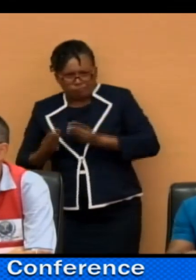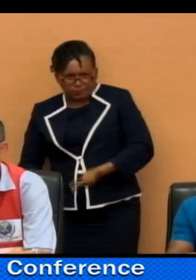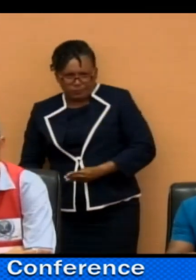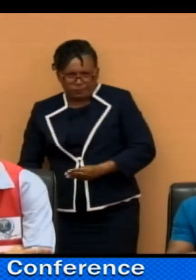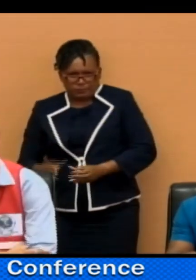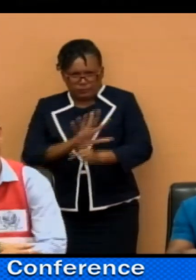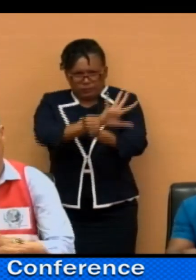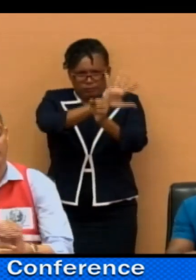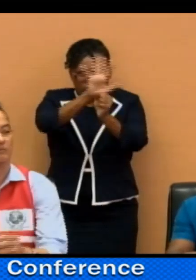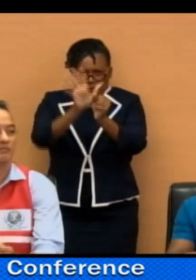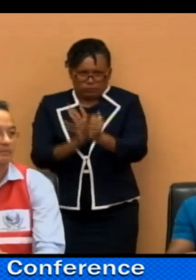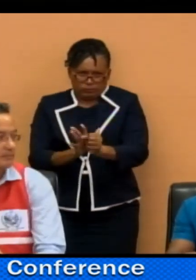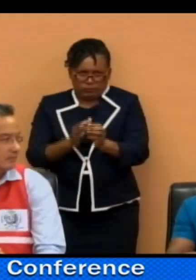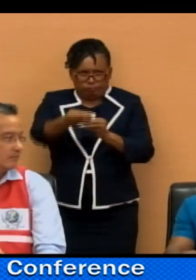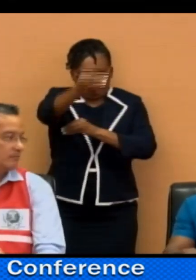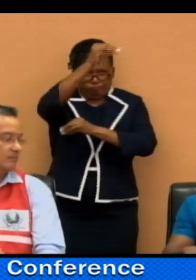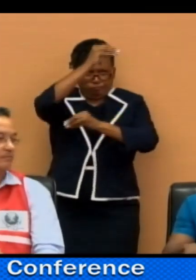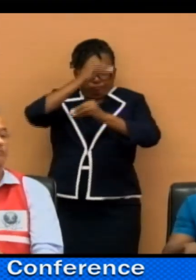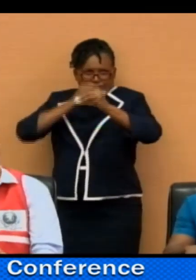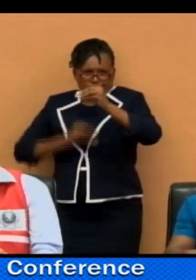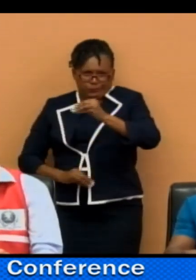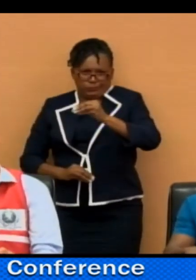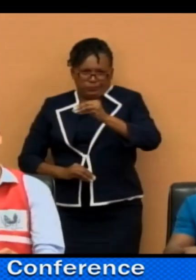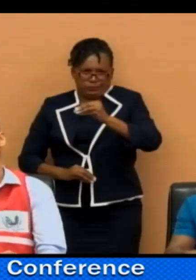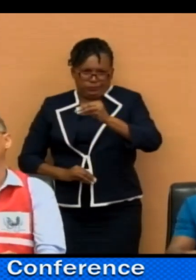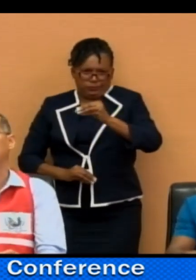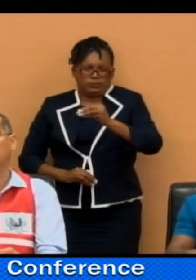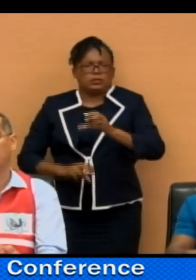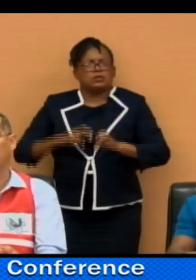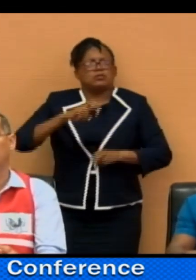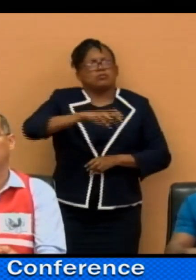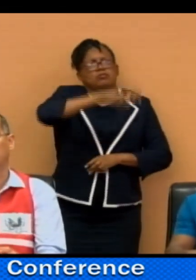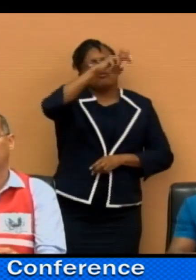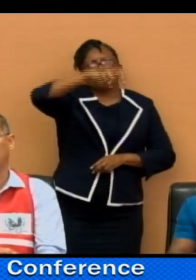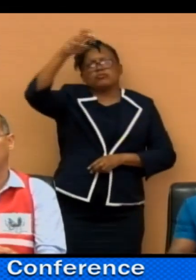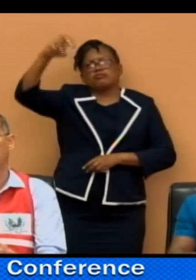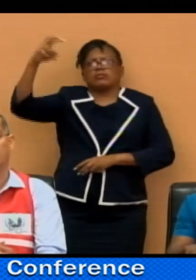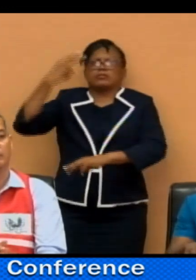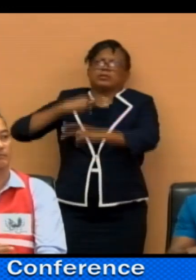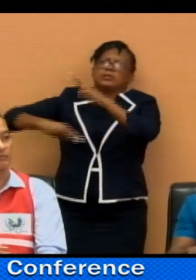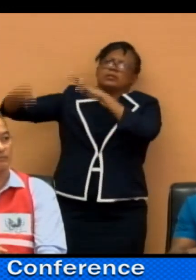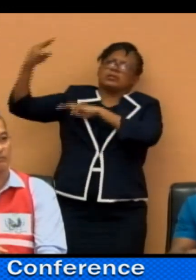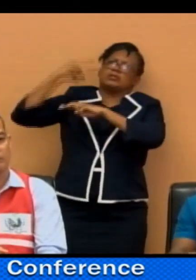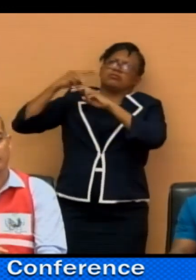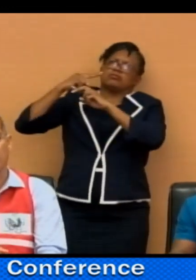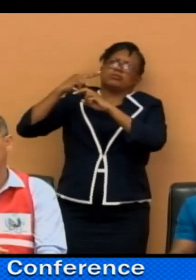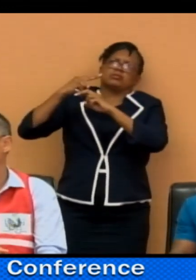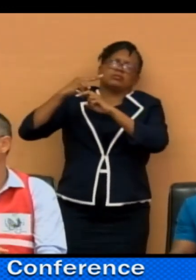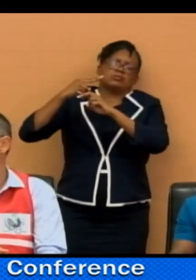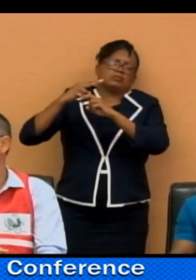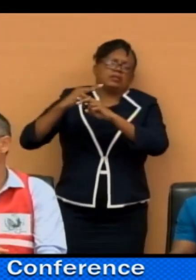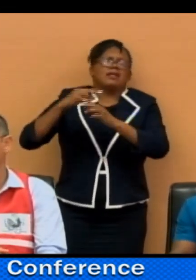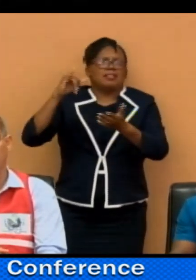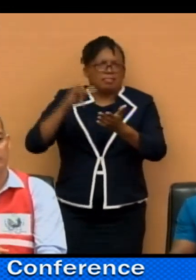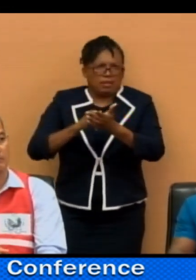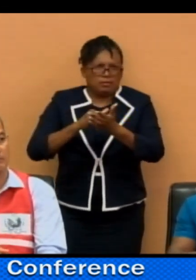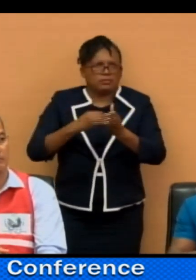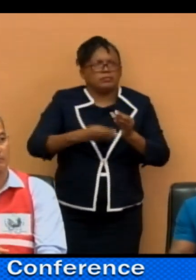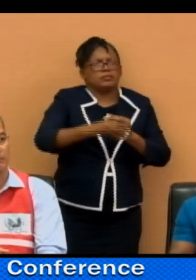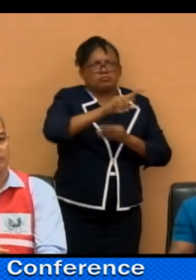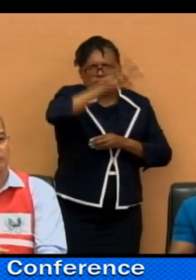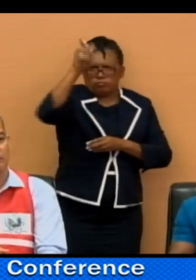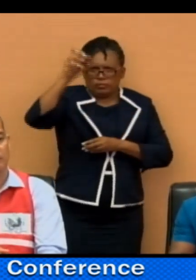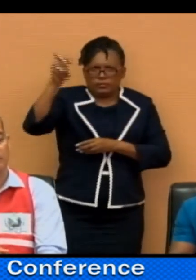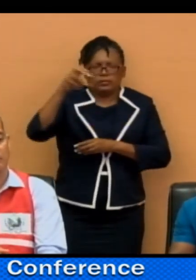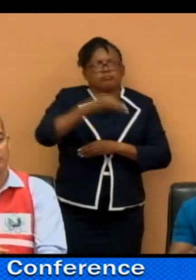Any case linked to that case where there is a travel history or travel exposure, it is also considered an imported case.